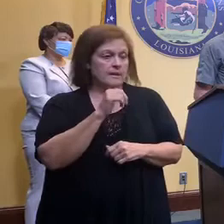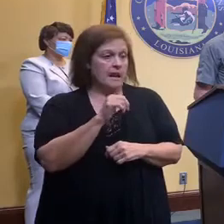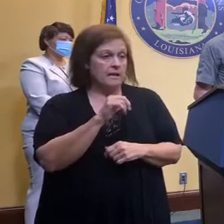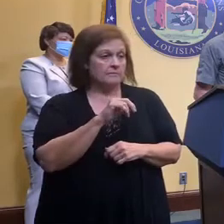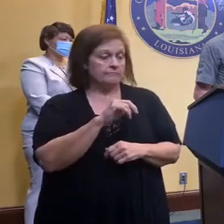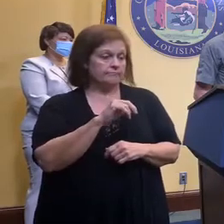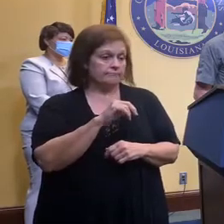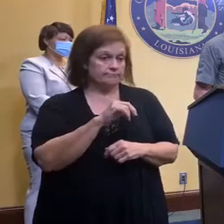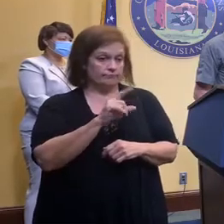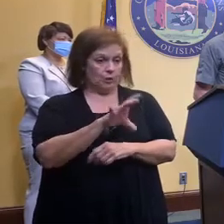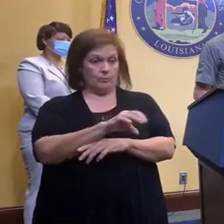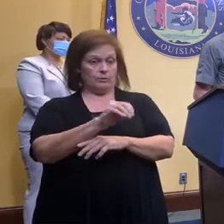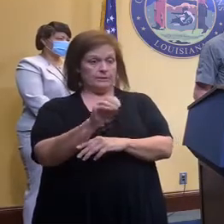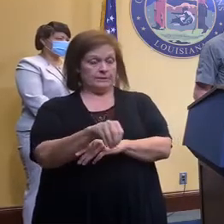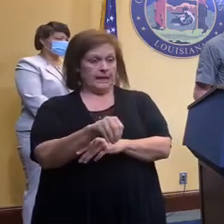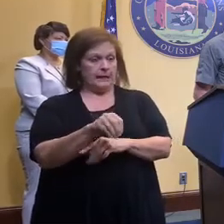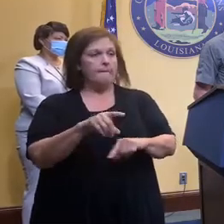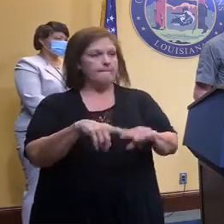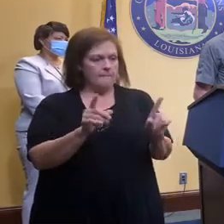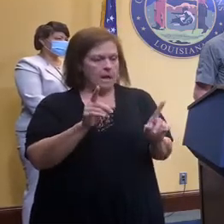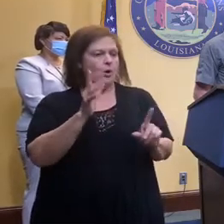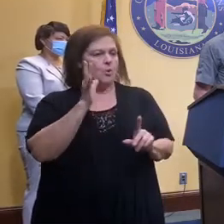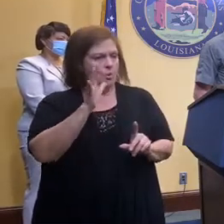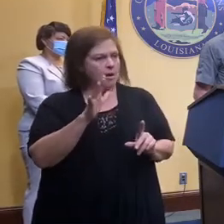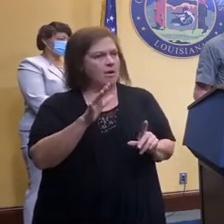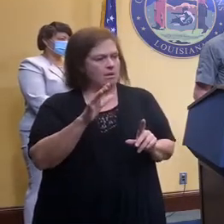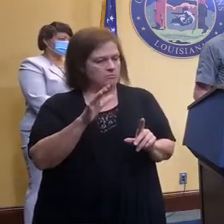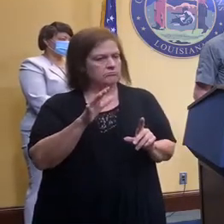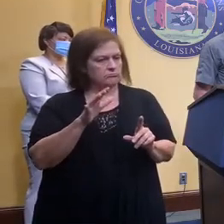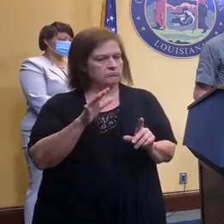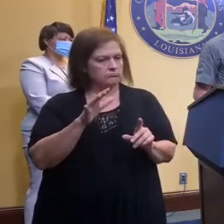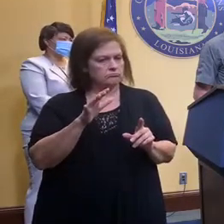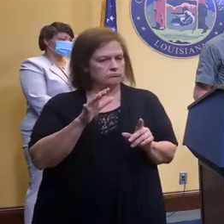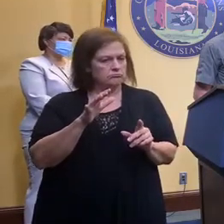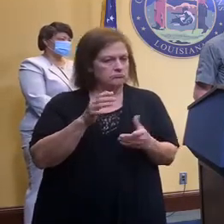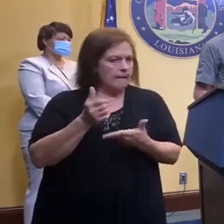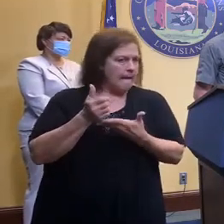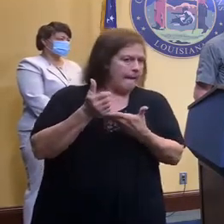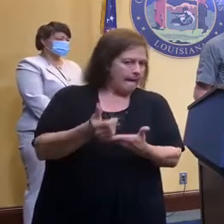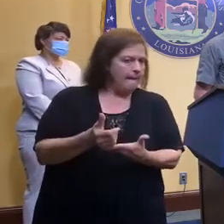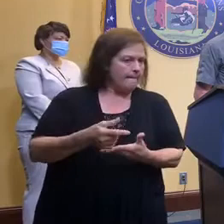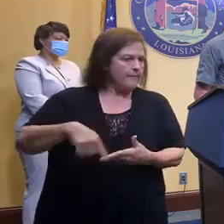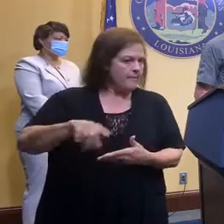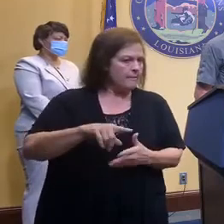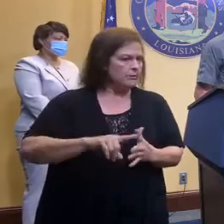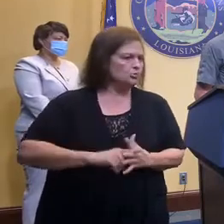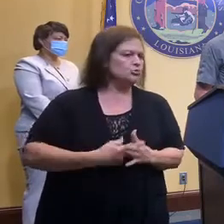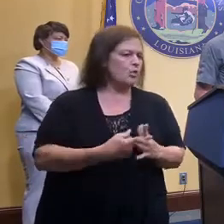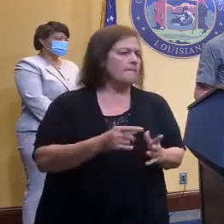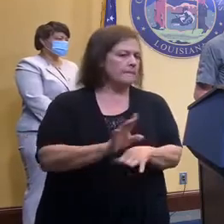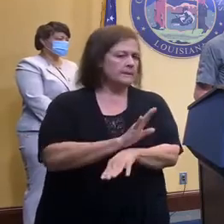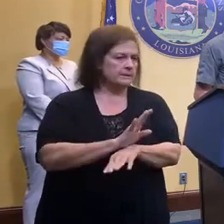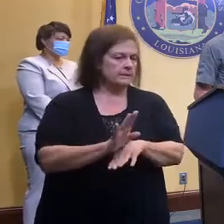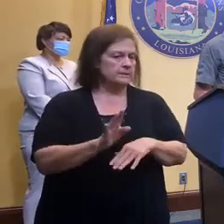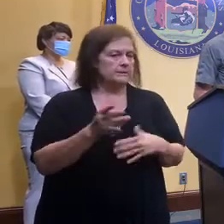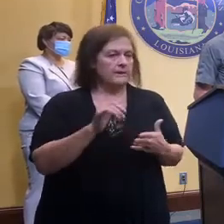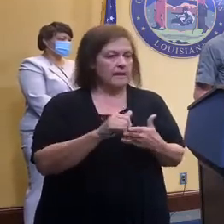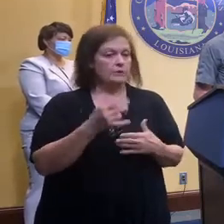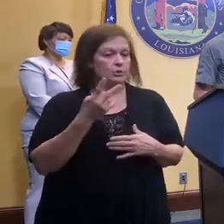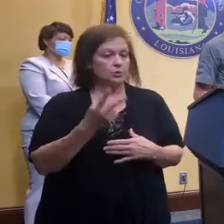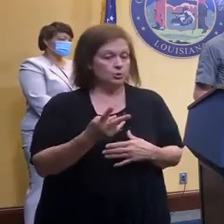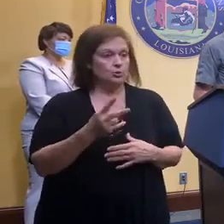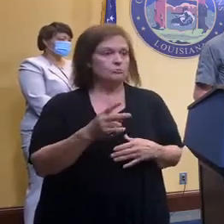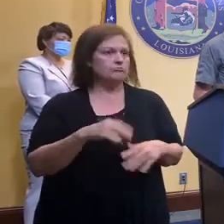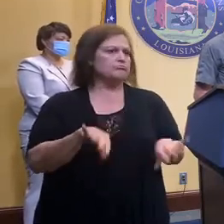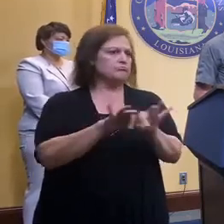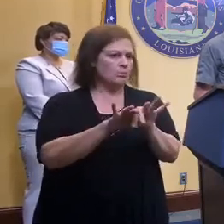them whole, but it's going to give them a lifeline. It's going to get them to start business again, and that was the 2